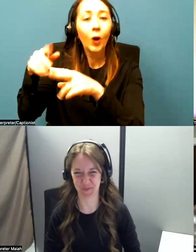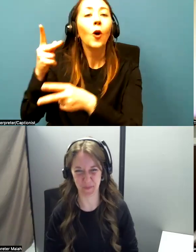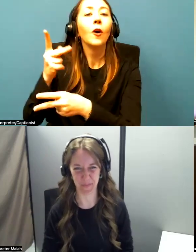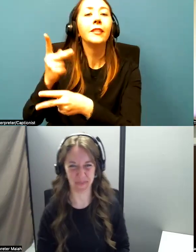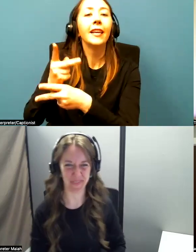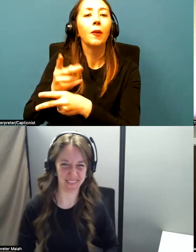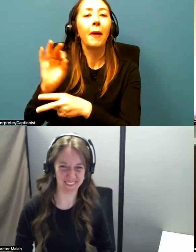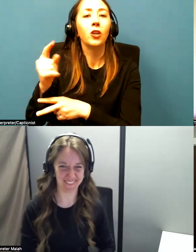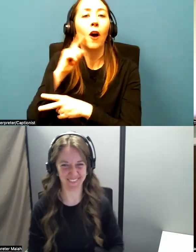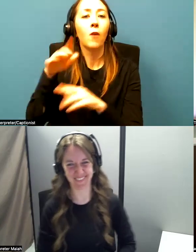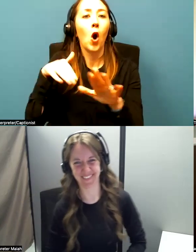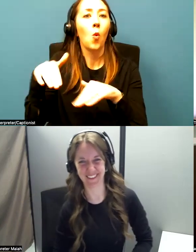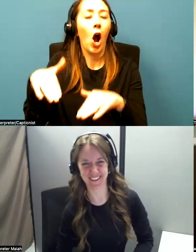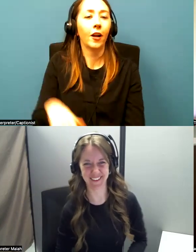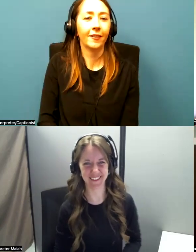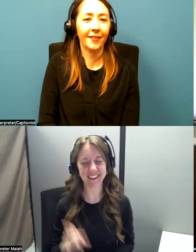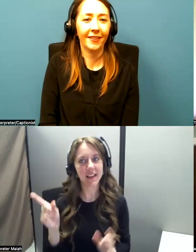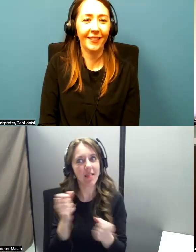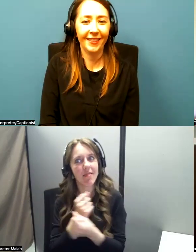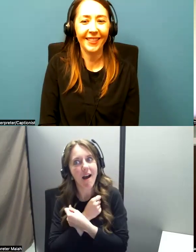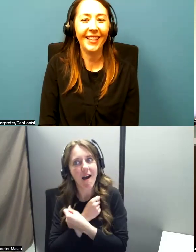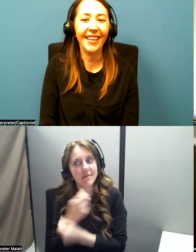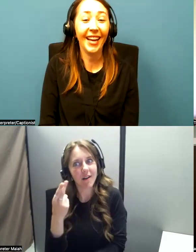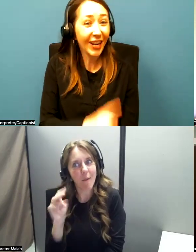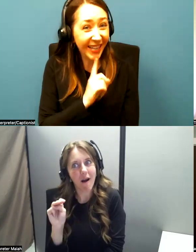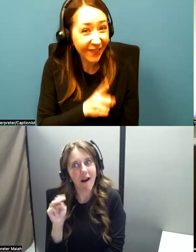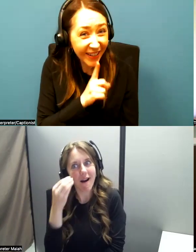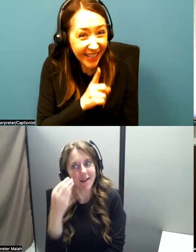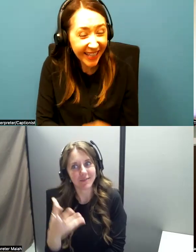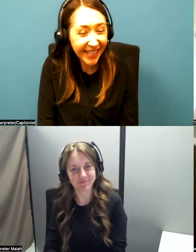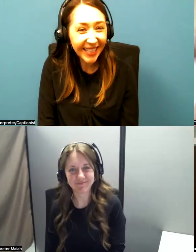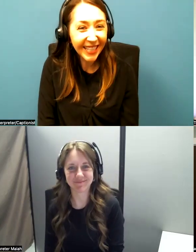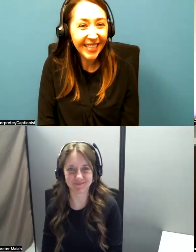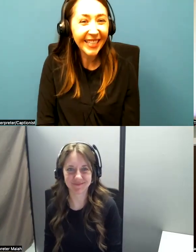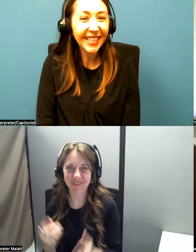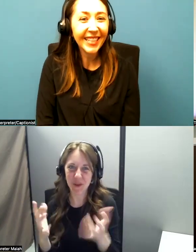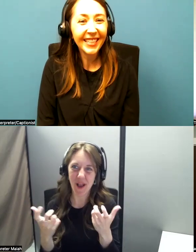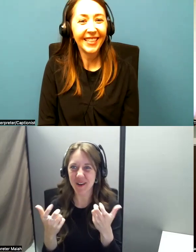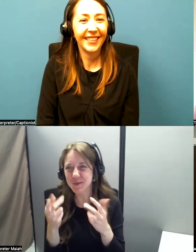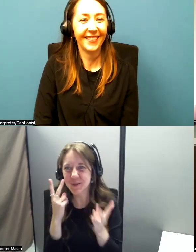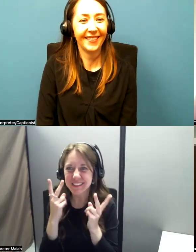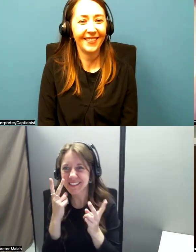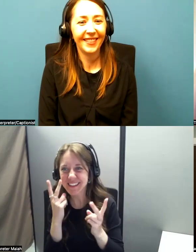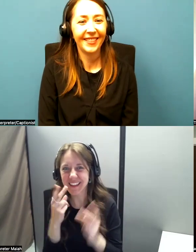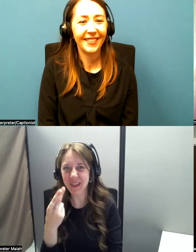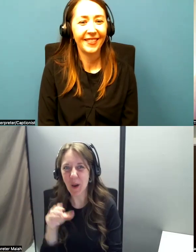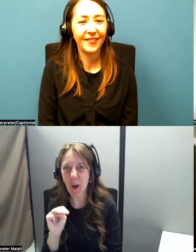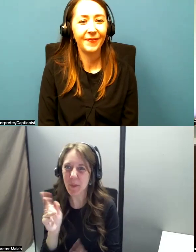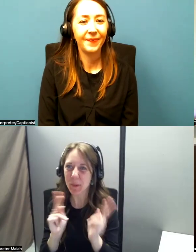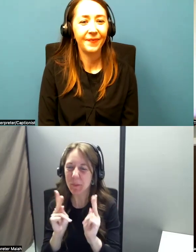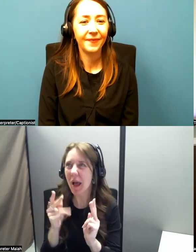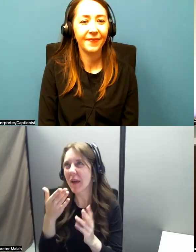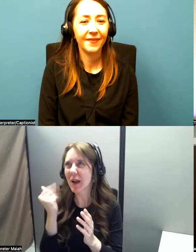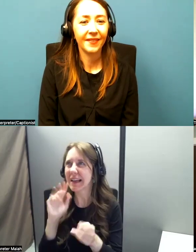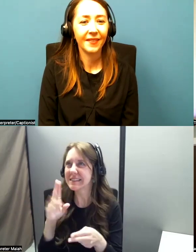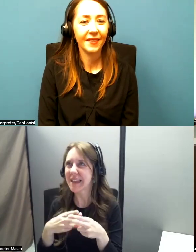walk. He loved Hallmark, by the way. He was a Oh, he I need to does? go see the Hallmark people. I mean, what's his name? Andrew? I mean,